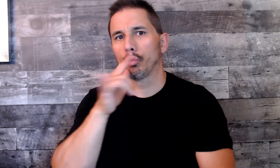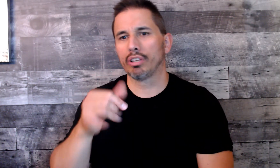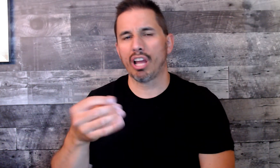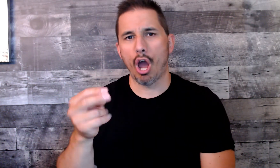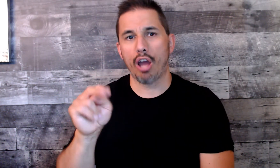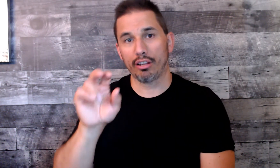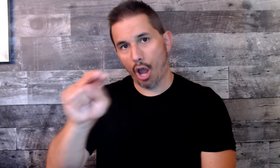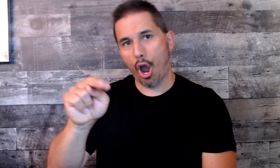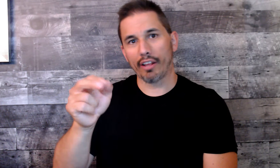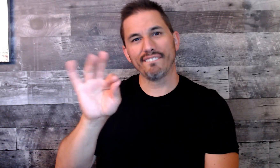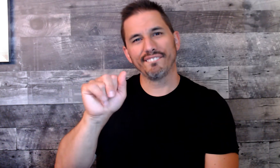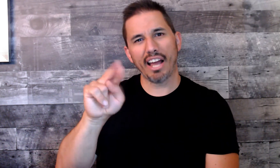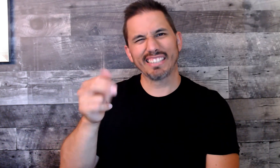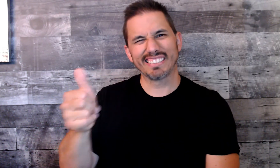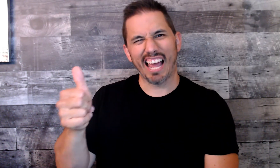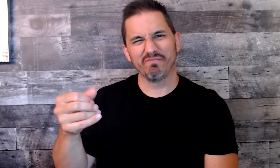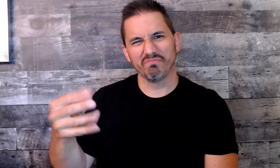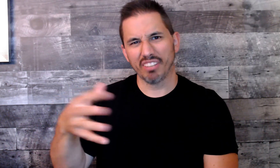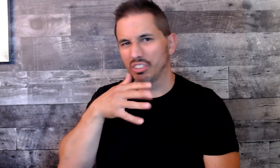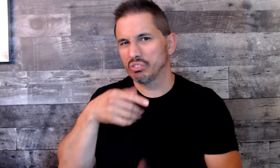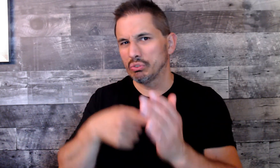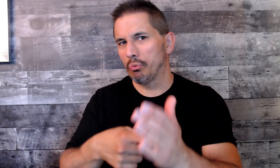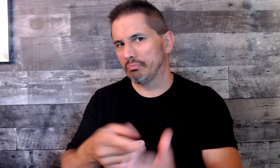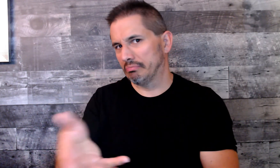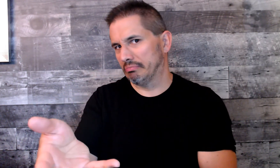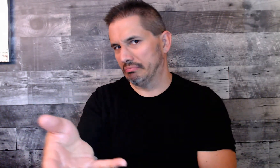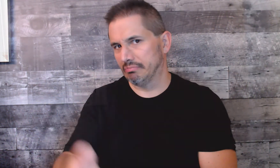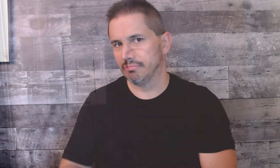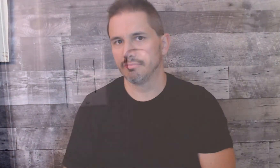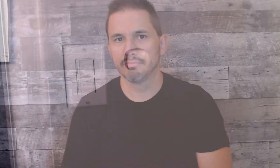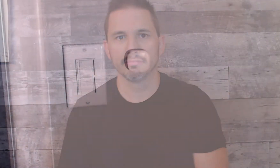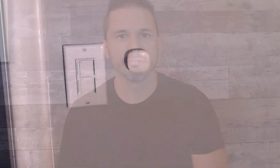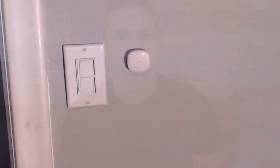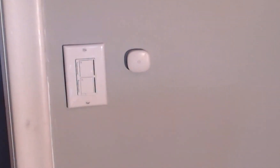product. Here's what it looks like when the fan turns on its own.